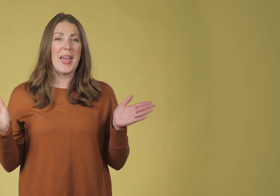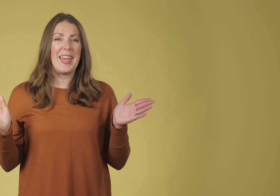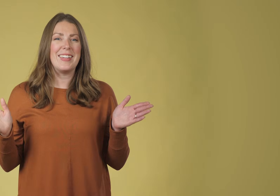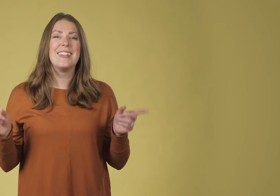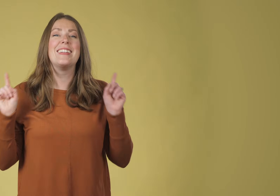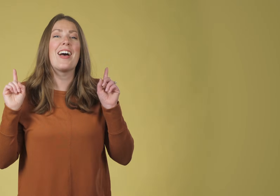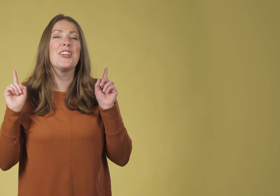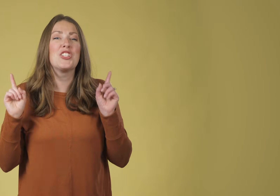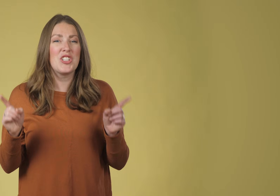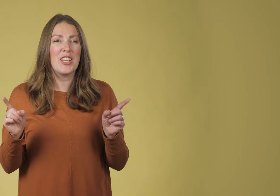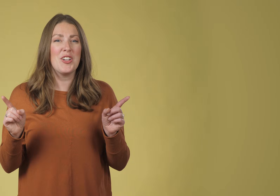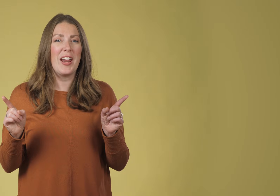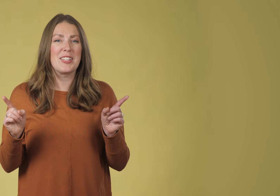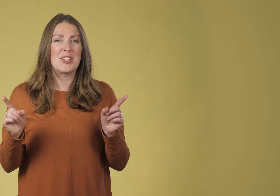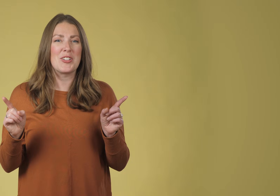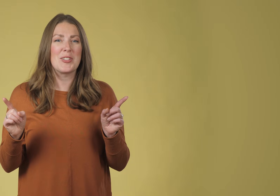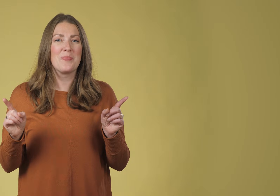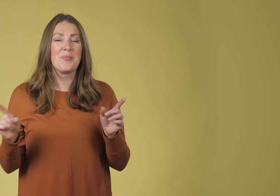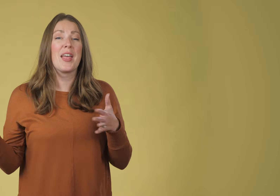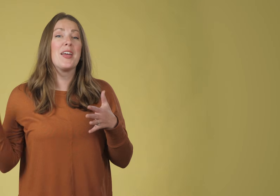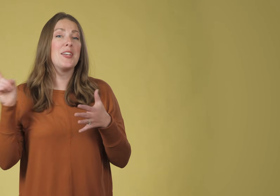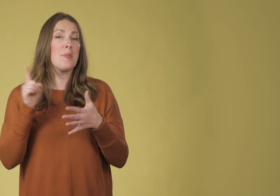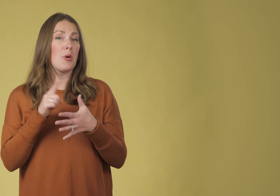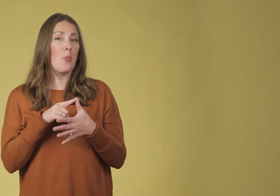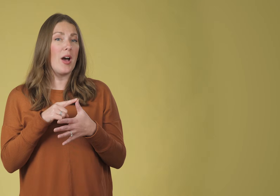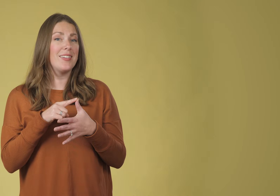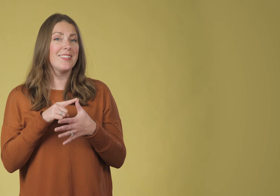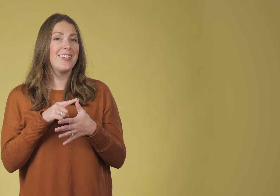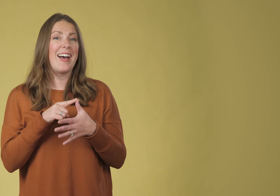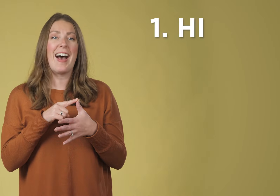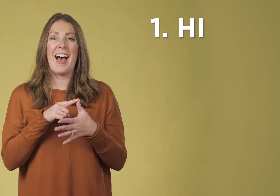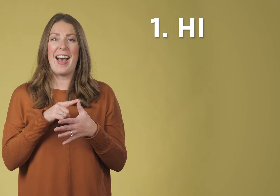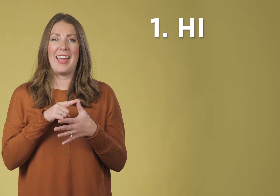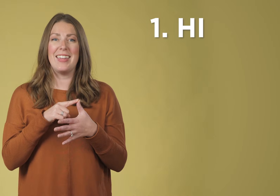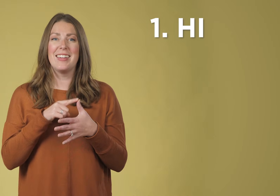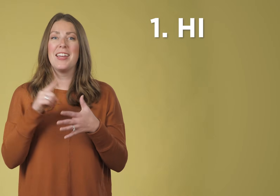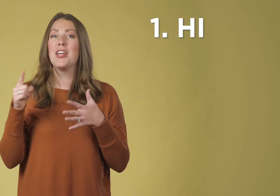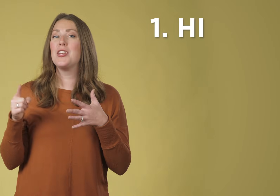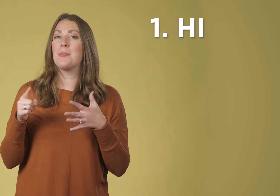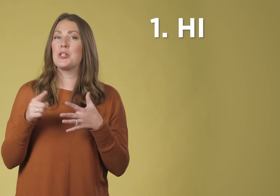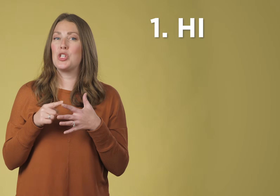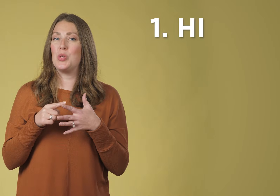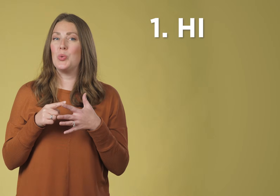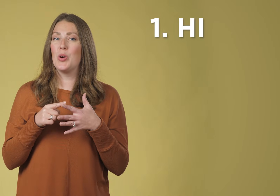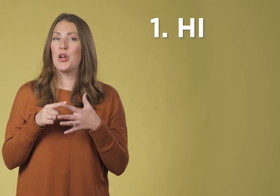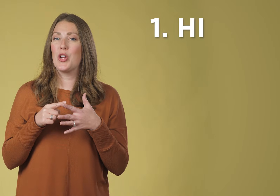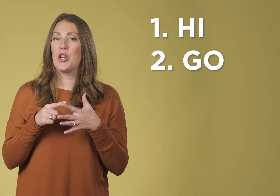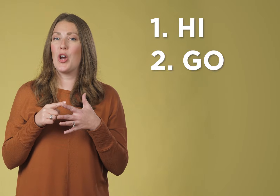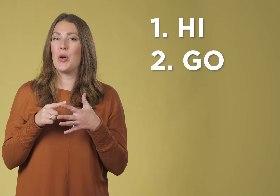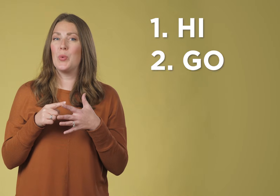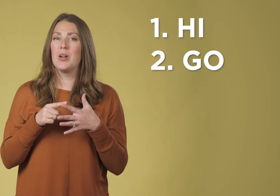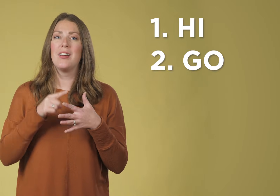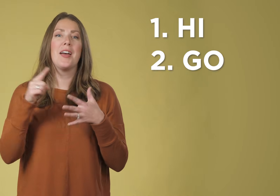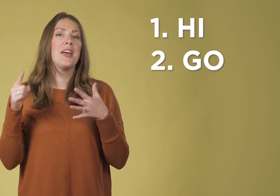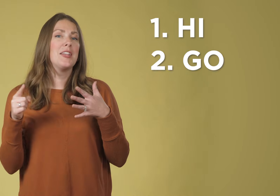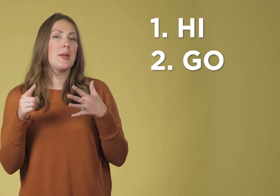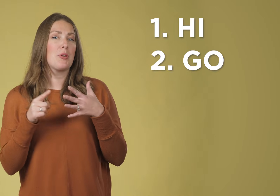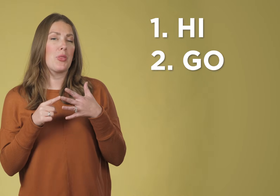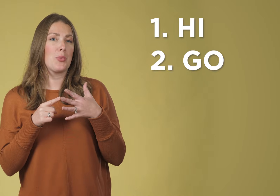Okay, now let's check your answers. Number 1, hi. Number 2, go. Number